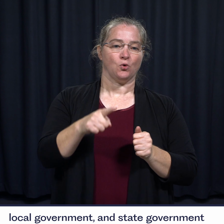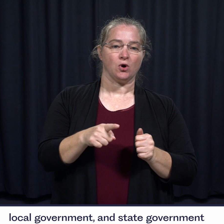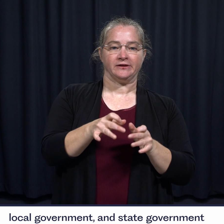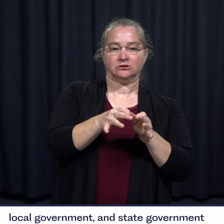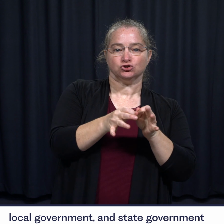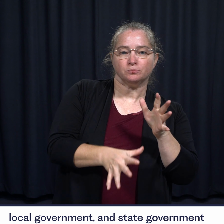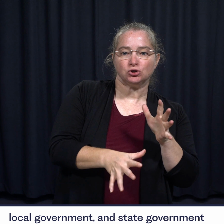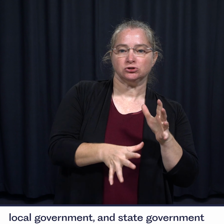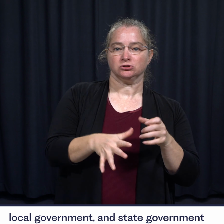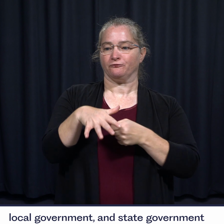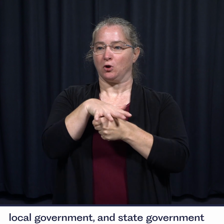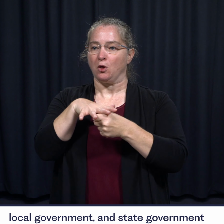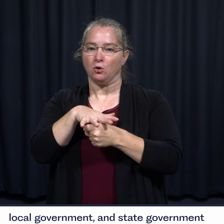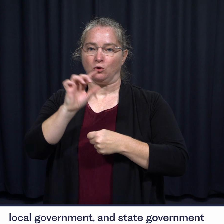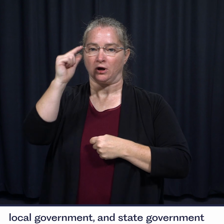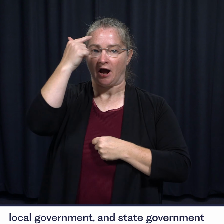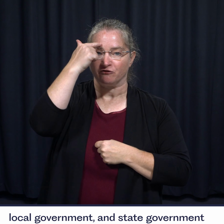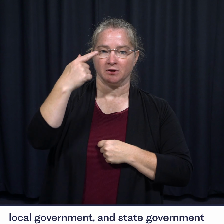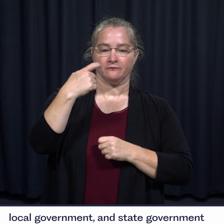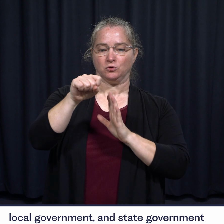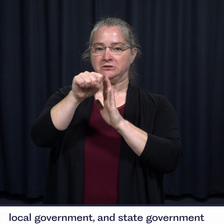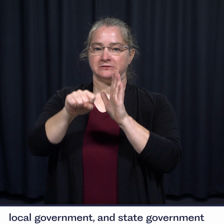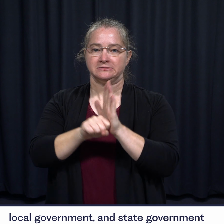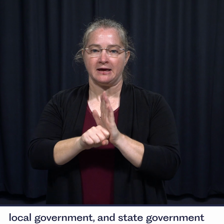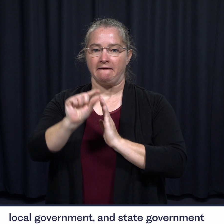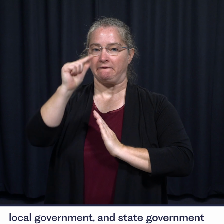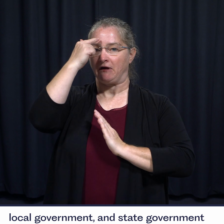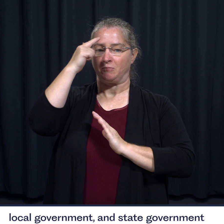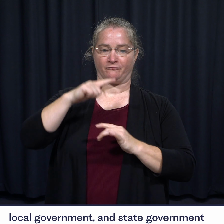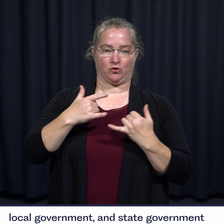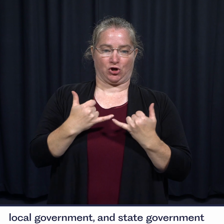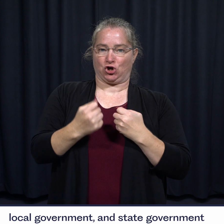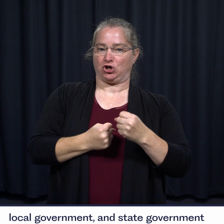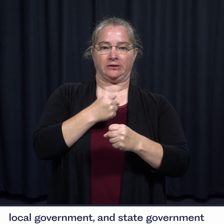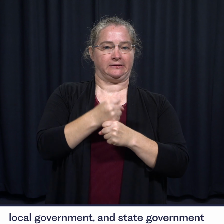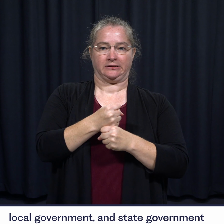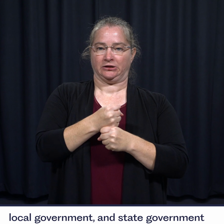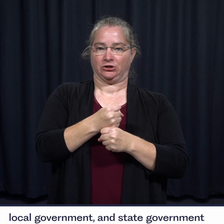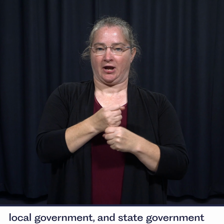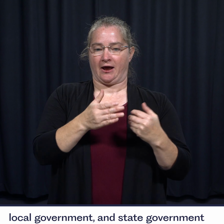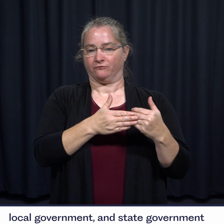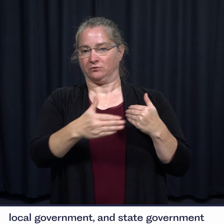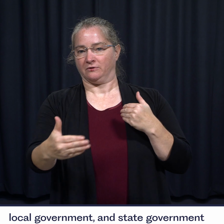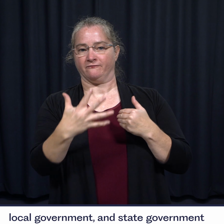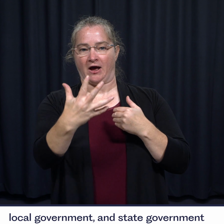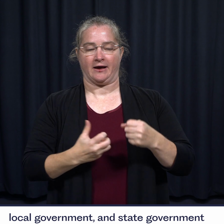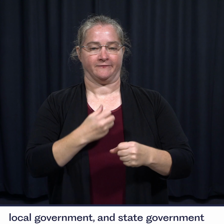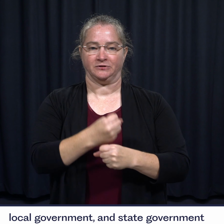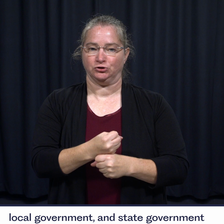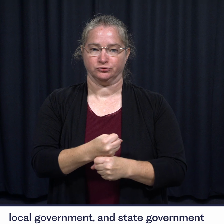local government, and state government for the current year and 5 subsequent years.